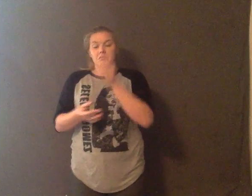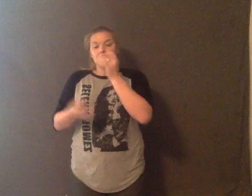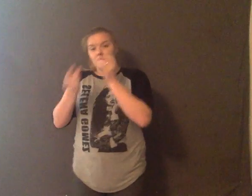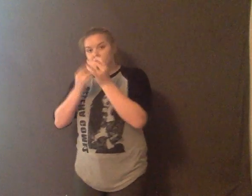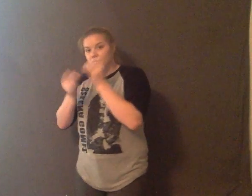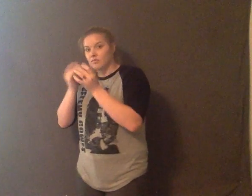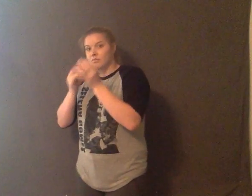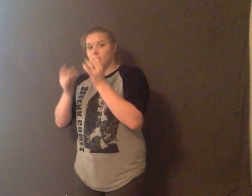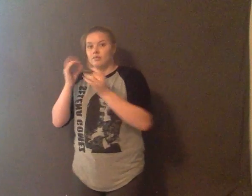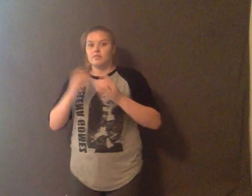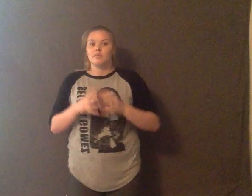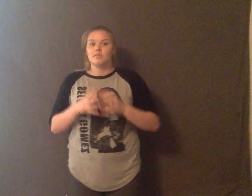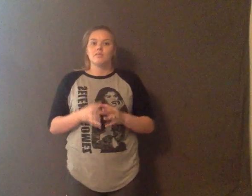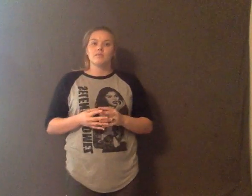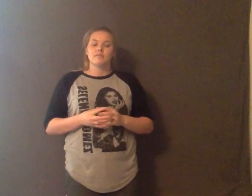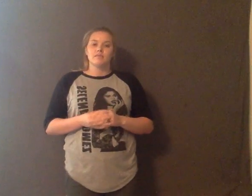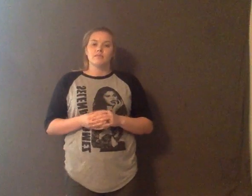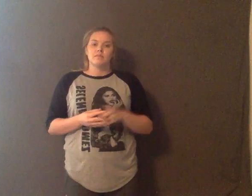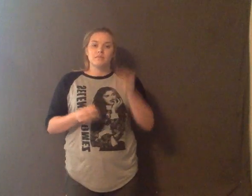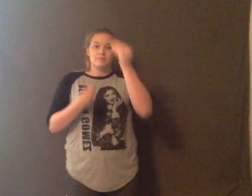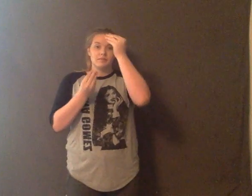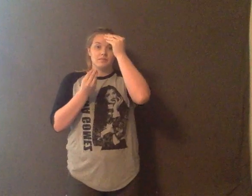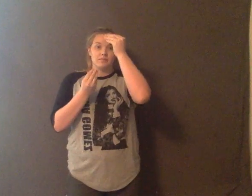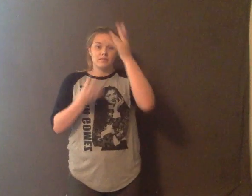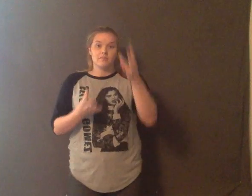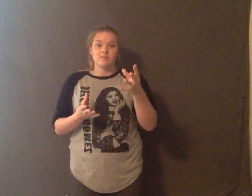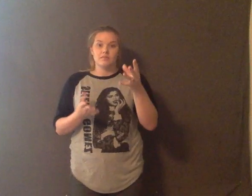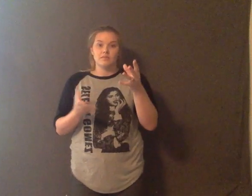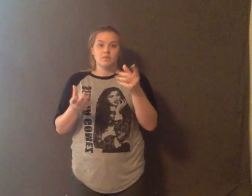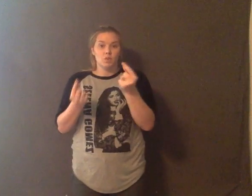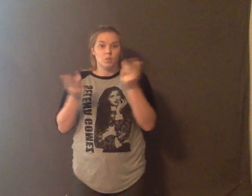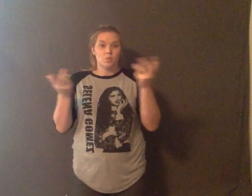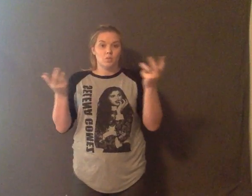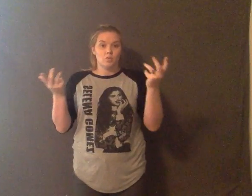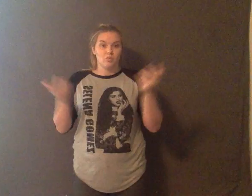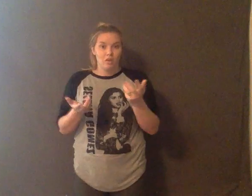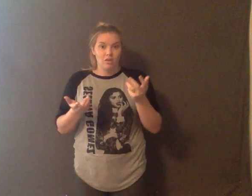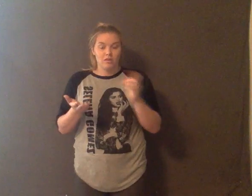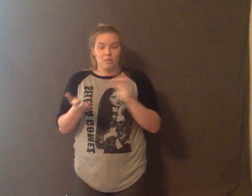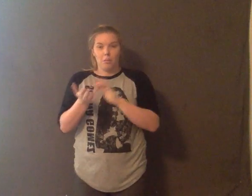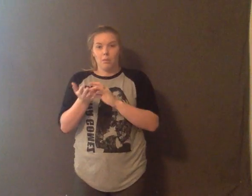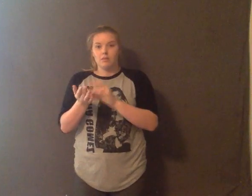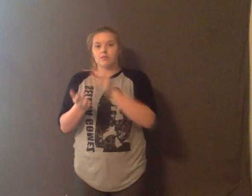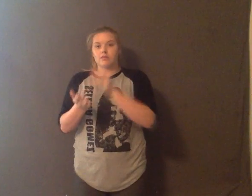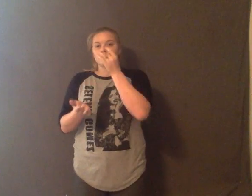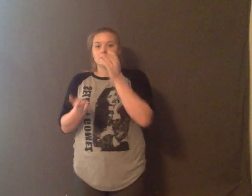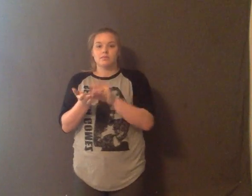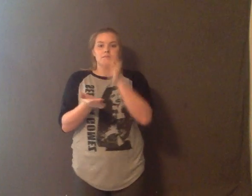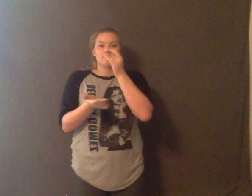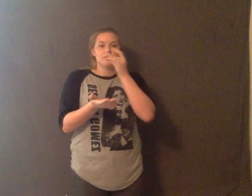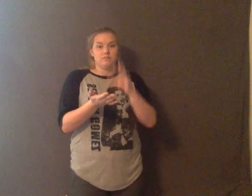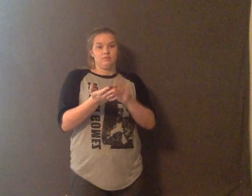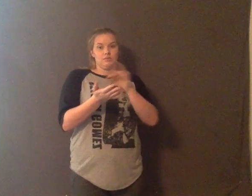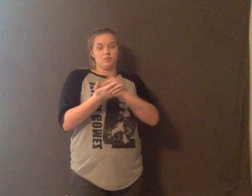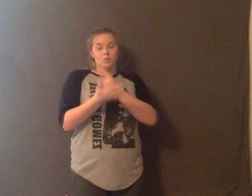or diabetes, you're told that you have to take drugs. And not just for a week or a month or a year. You're told you have to take